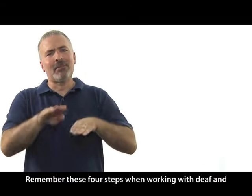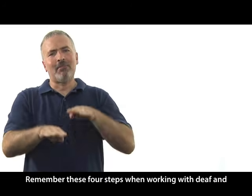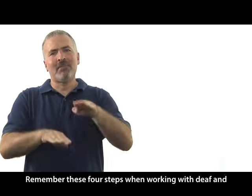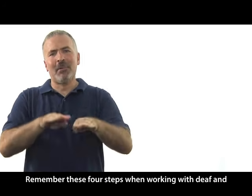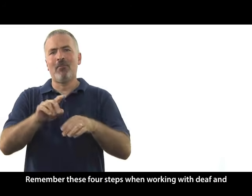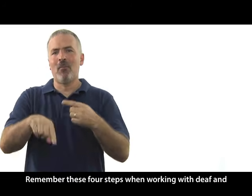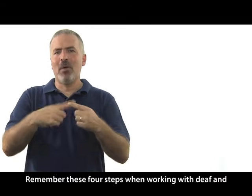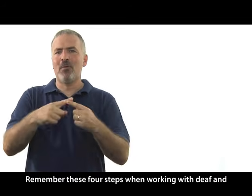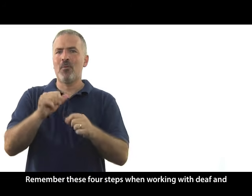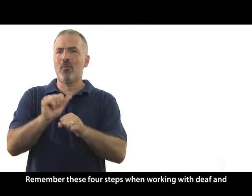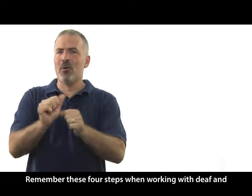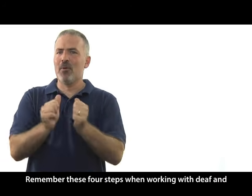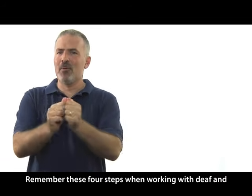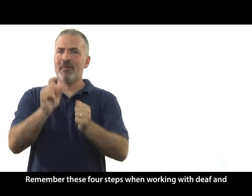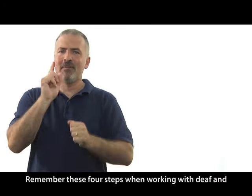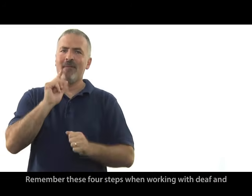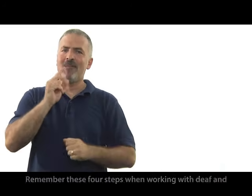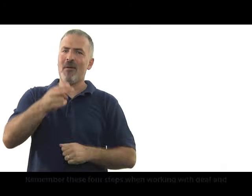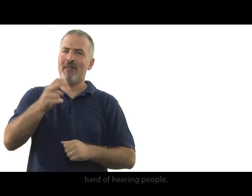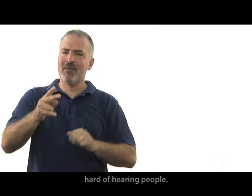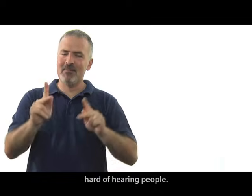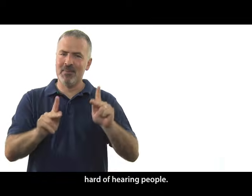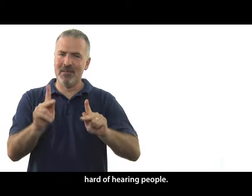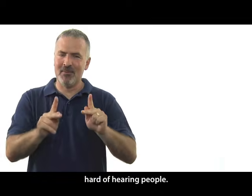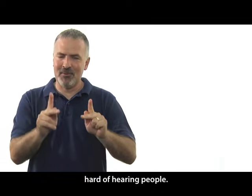Remember these 4 steps when working with deaf and hard of hearing people.